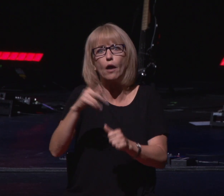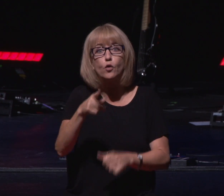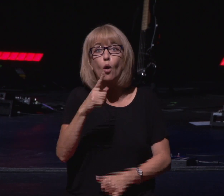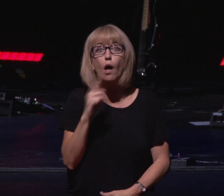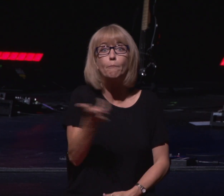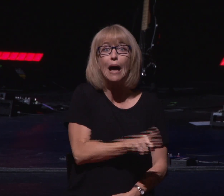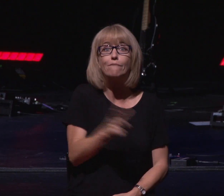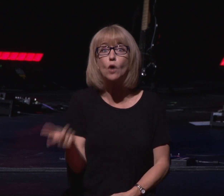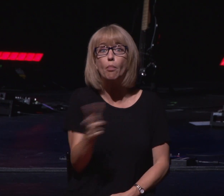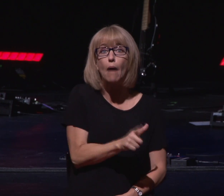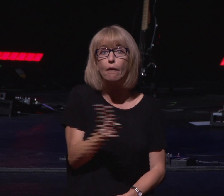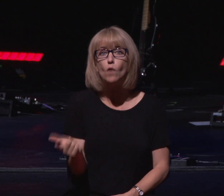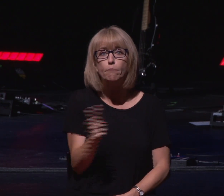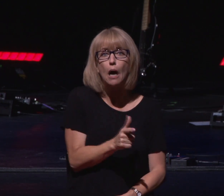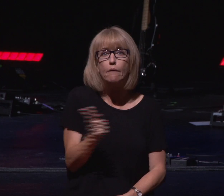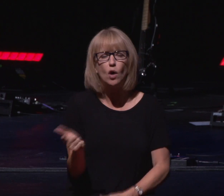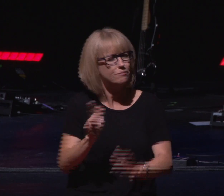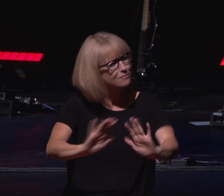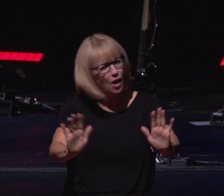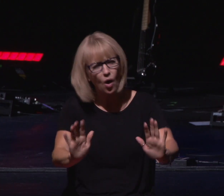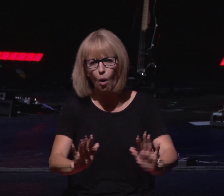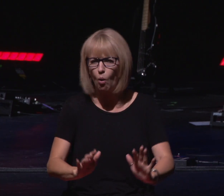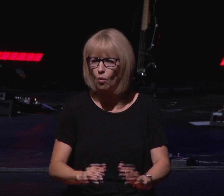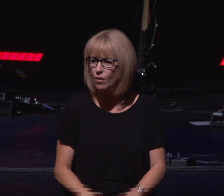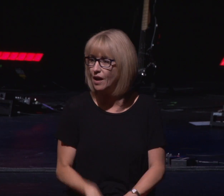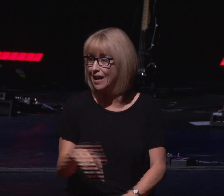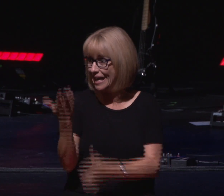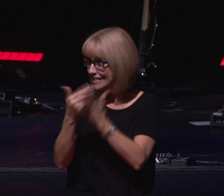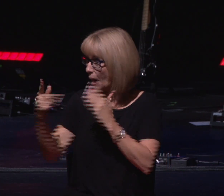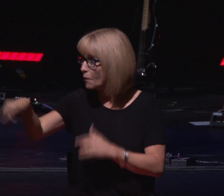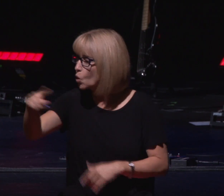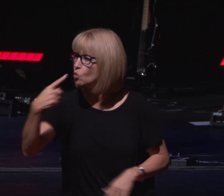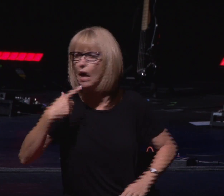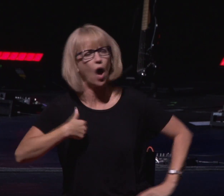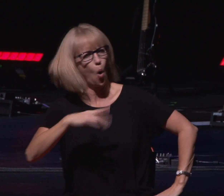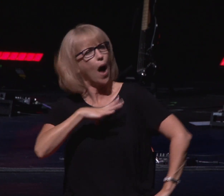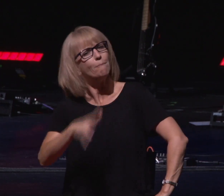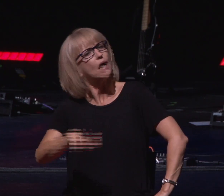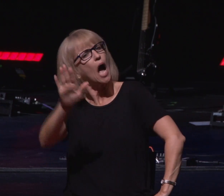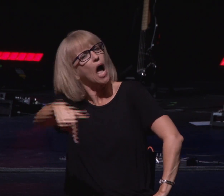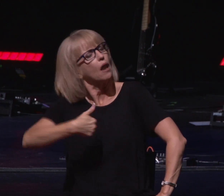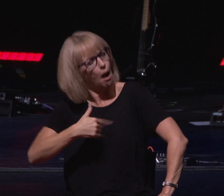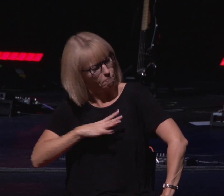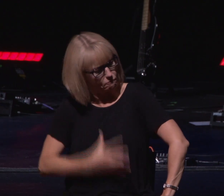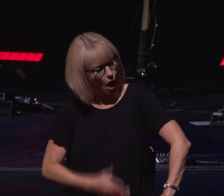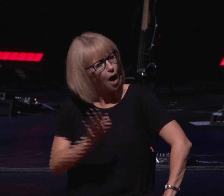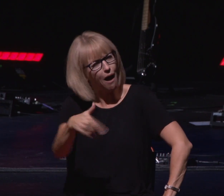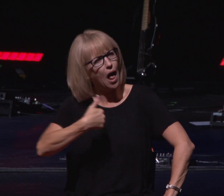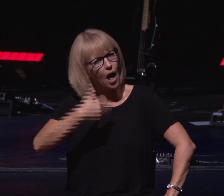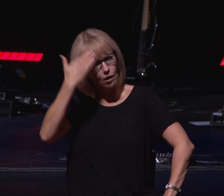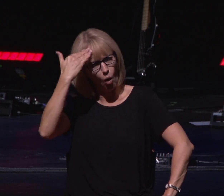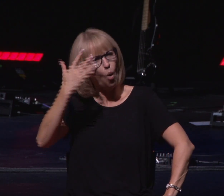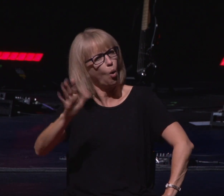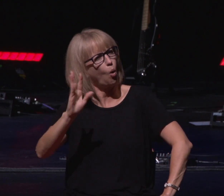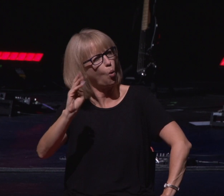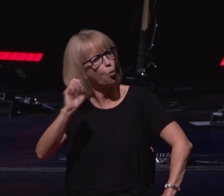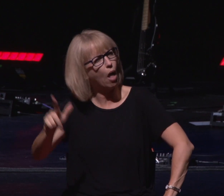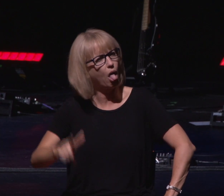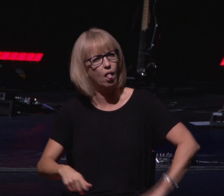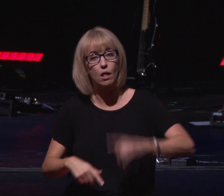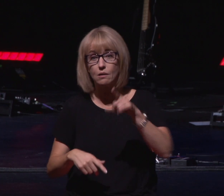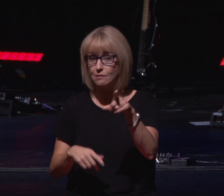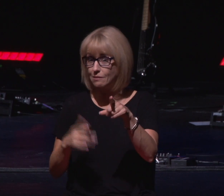forth. And some of us think, well, I'm doing pretty well with this. But you know a good way to find out is you ask someone in a different